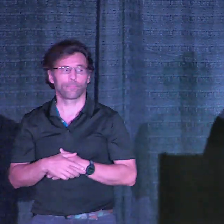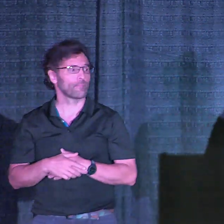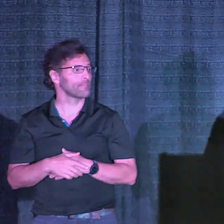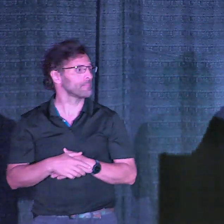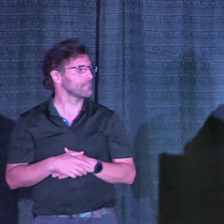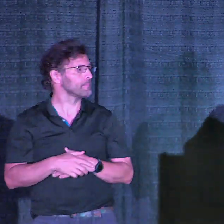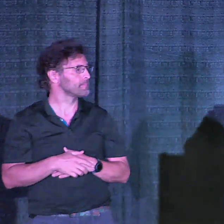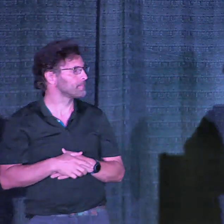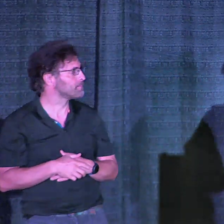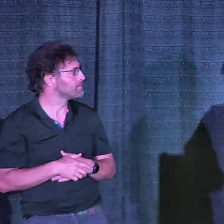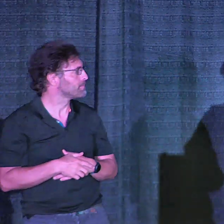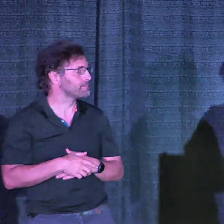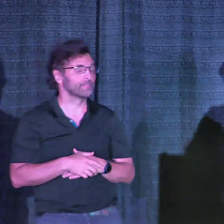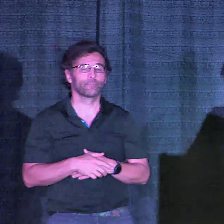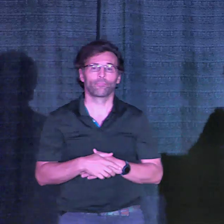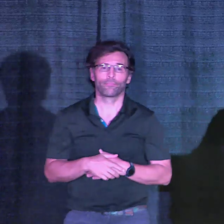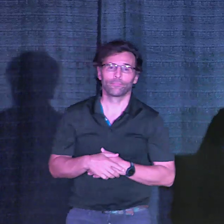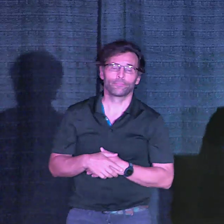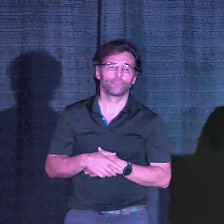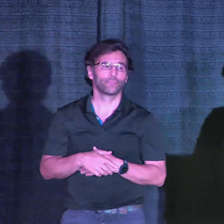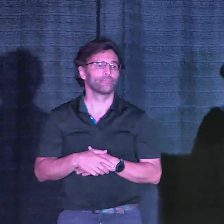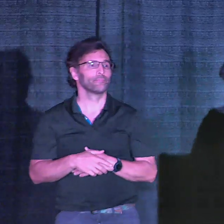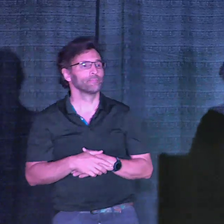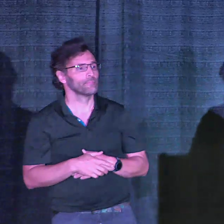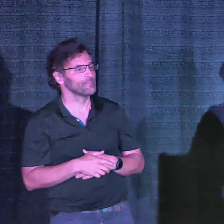It's a little dark up here. All right.